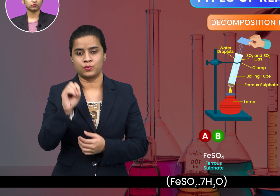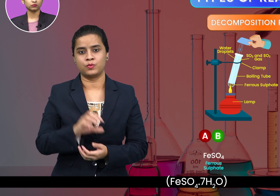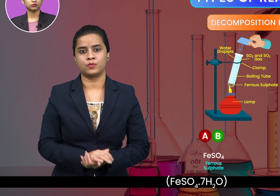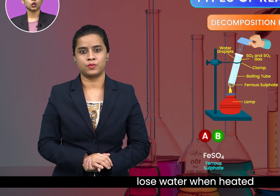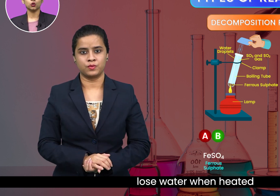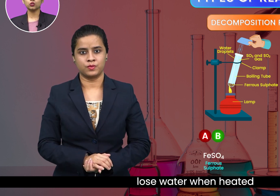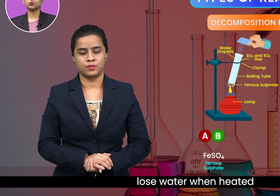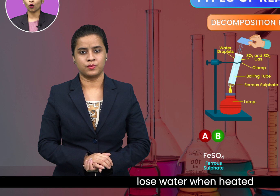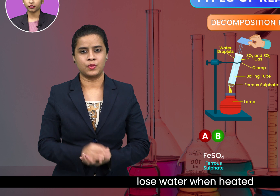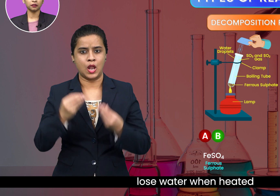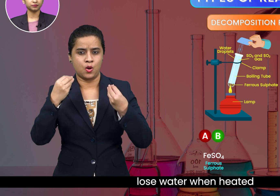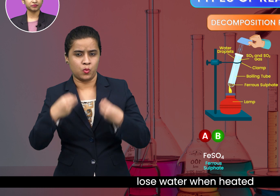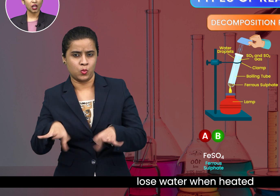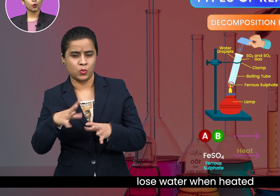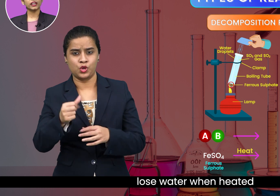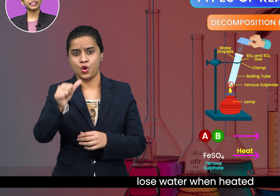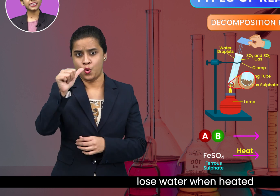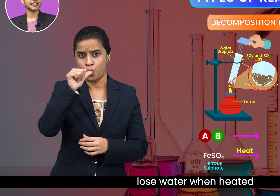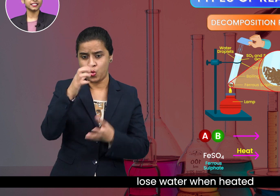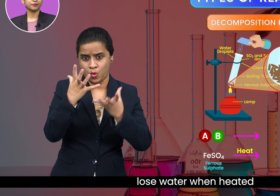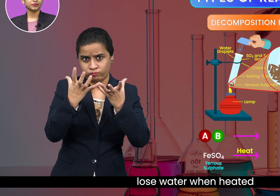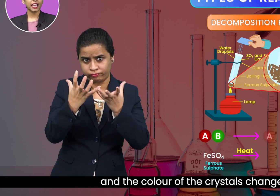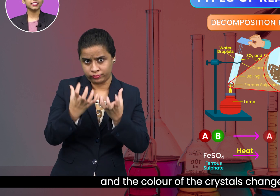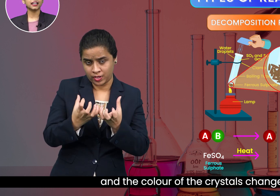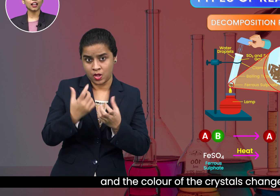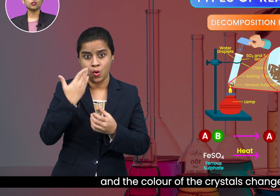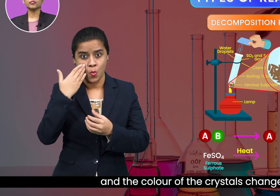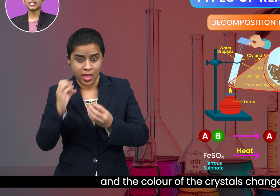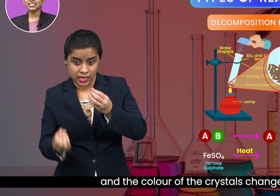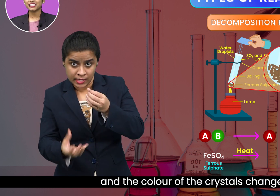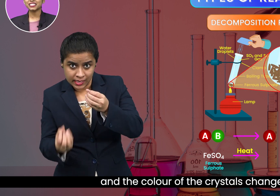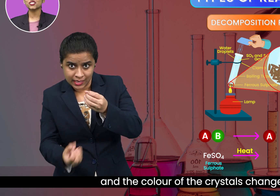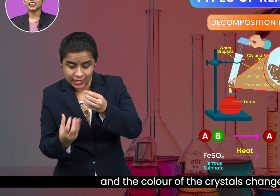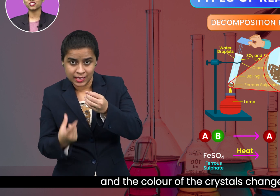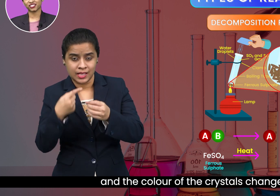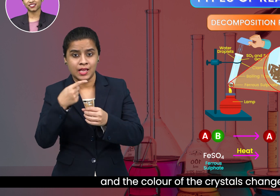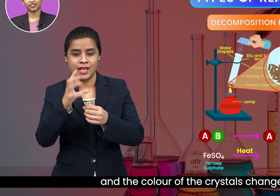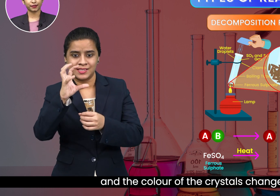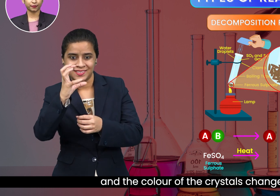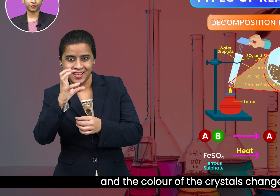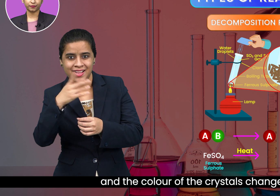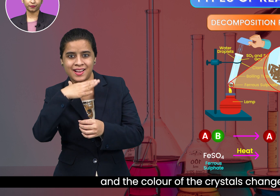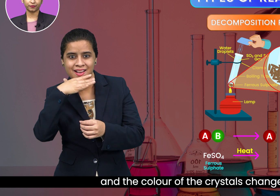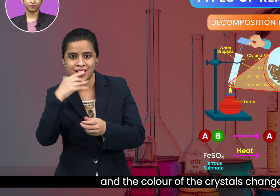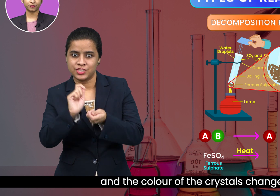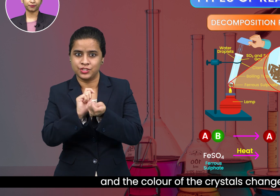7H2O lose water when heated and the color of the crystals changes.